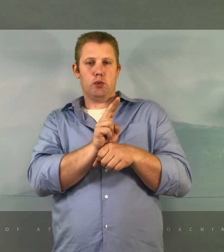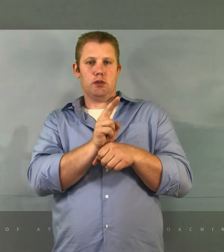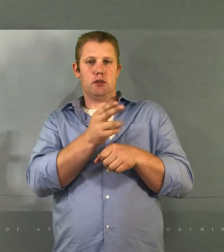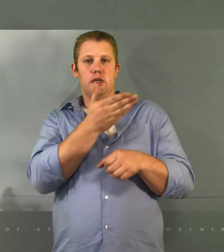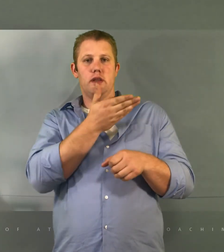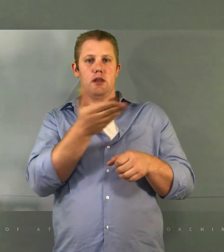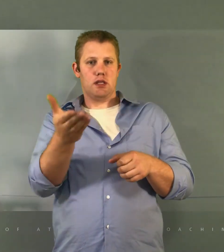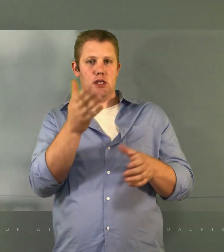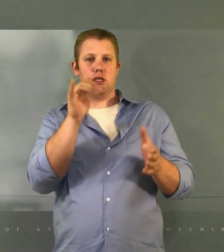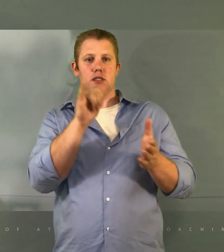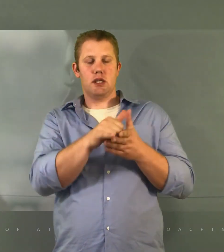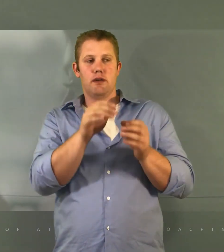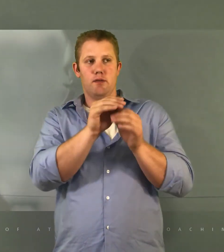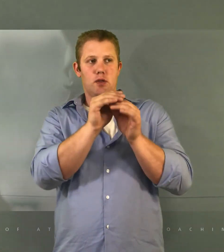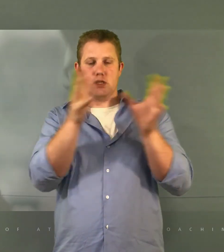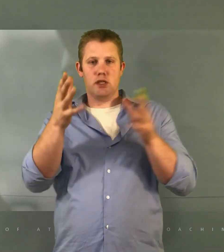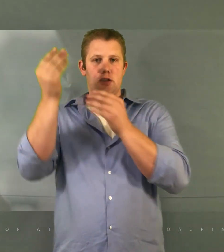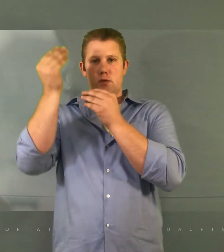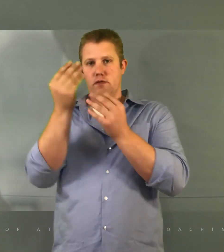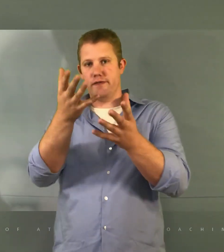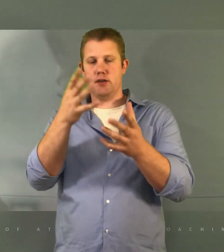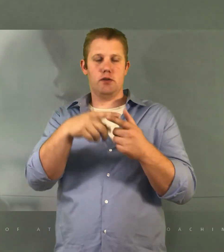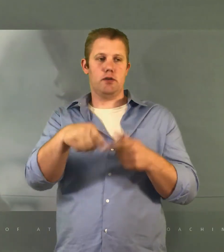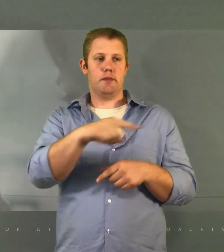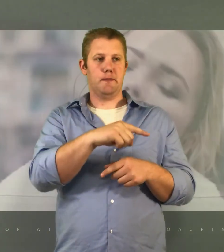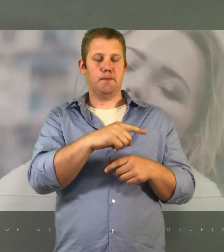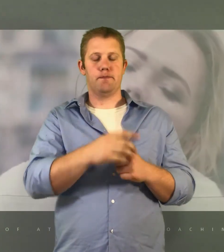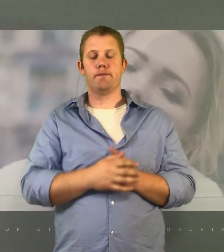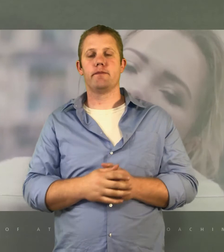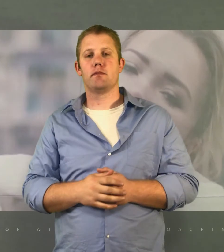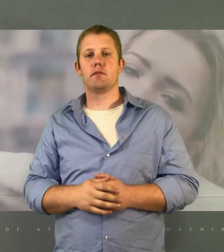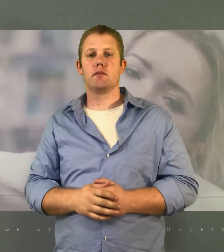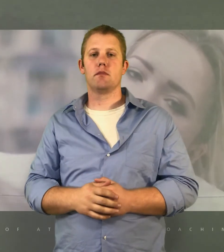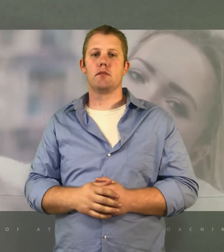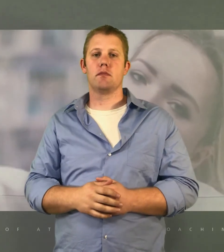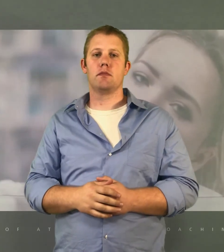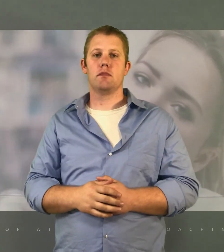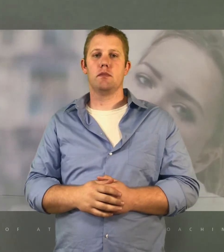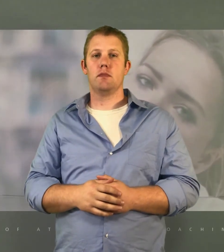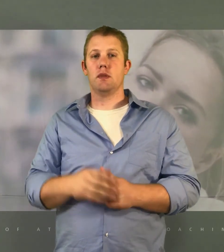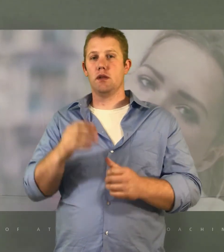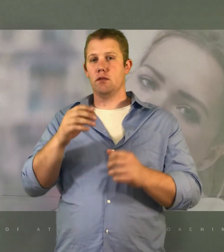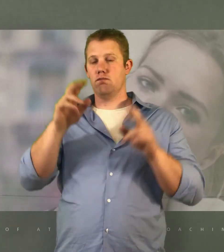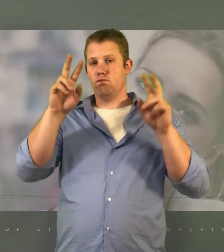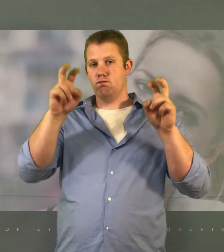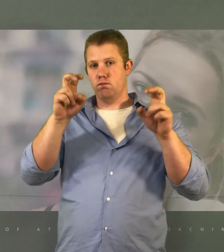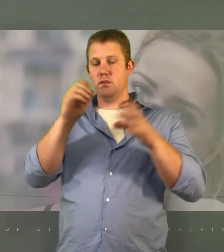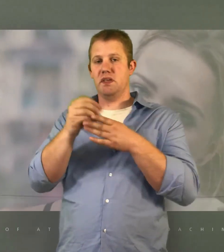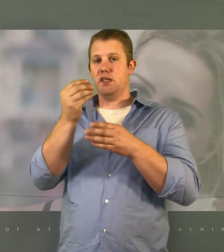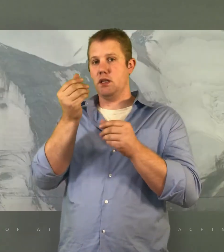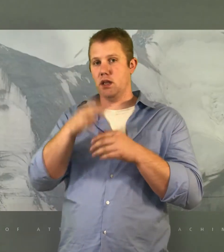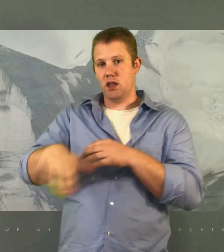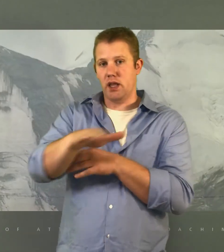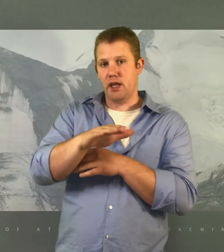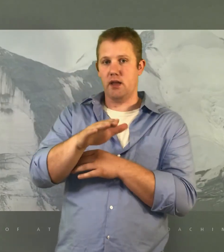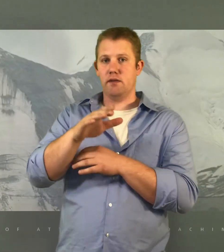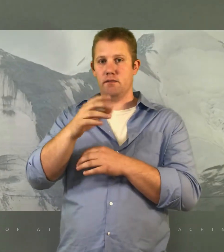to not use things that have clearly been revealed to them. In the land